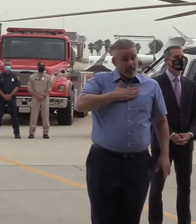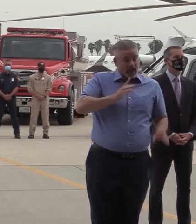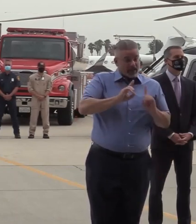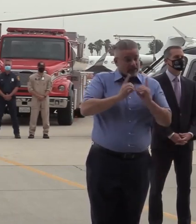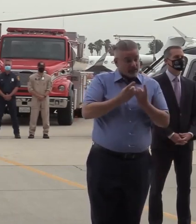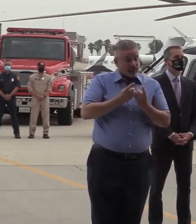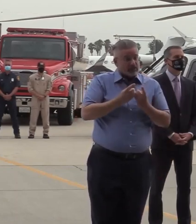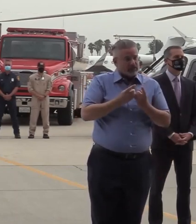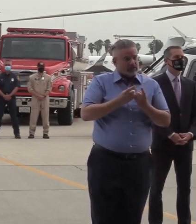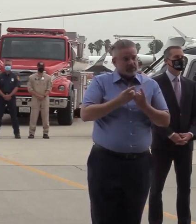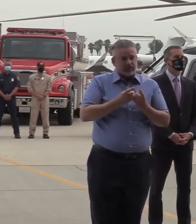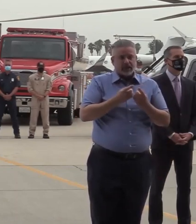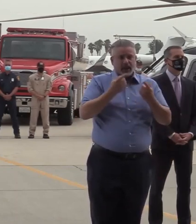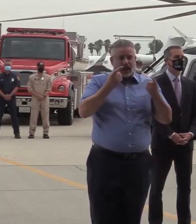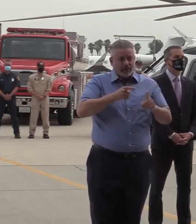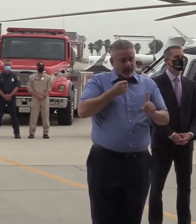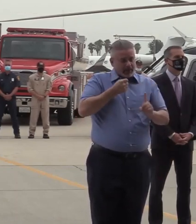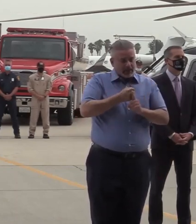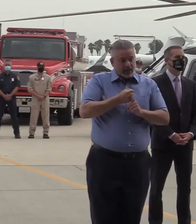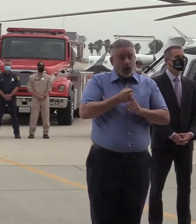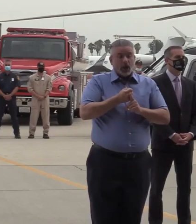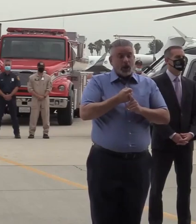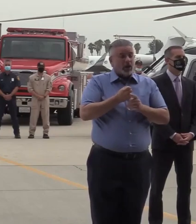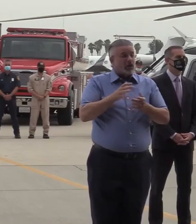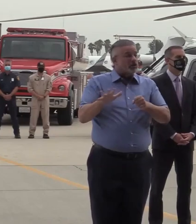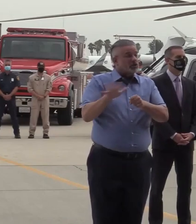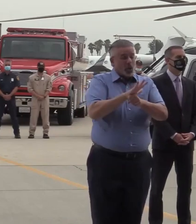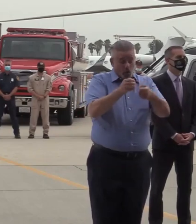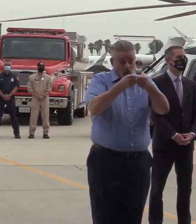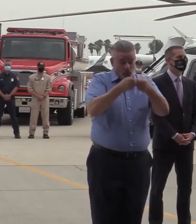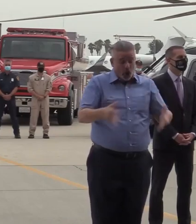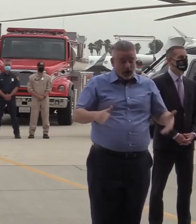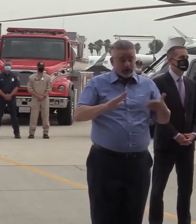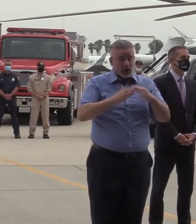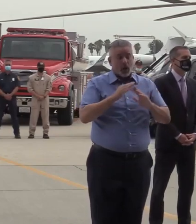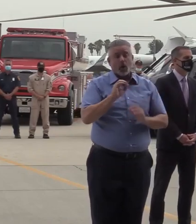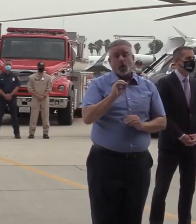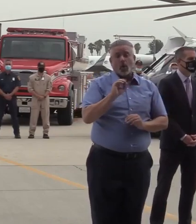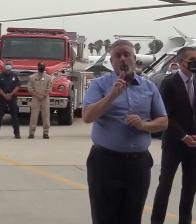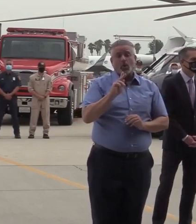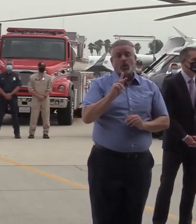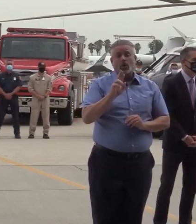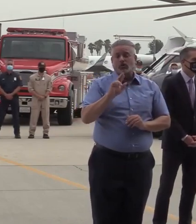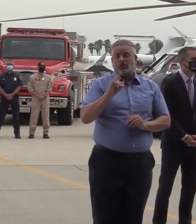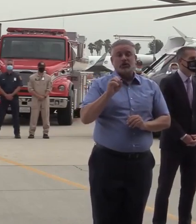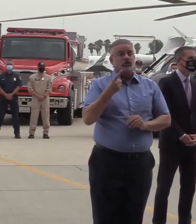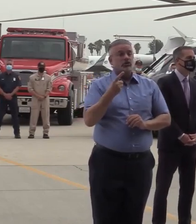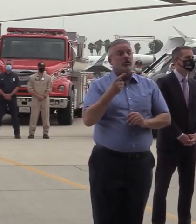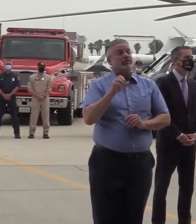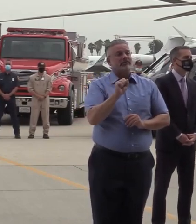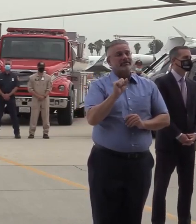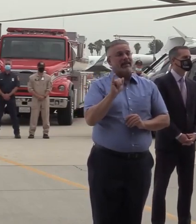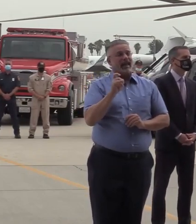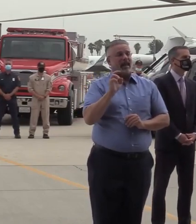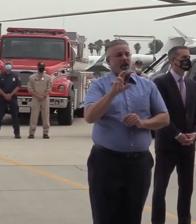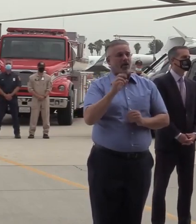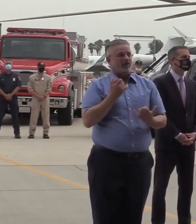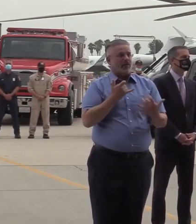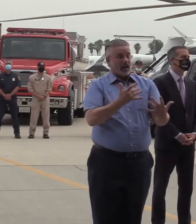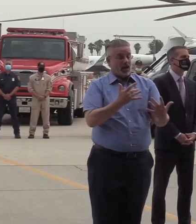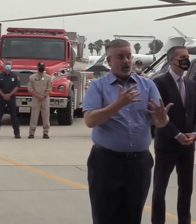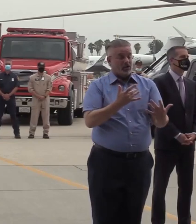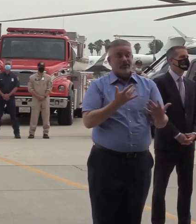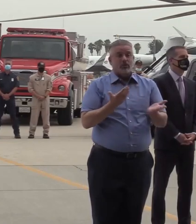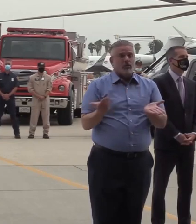district the impacts and complete loss of communities, as in Oak Ridge after the Sayre Fire. And so rather